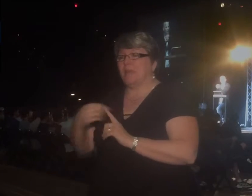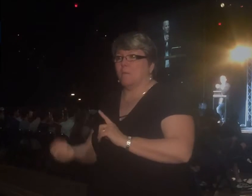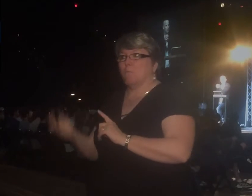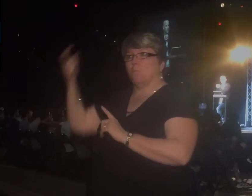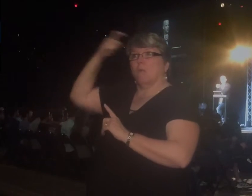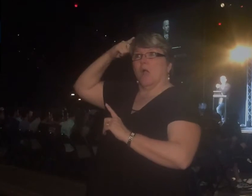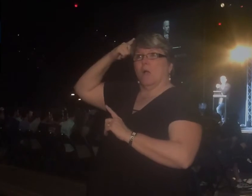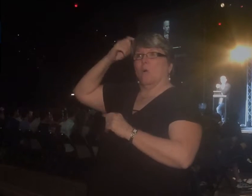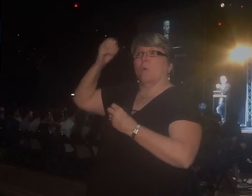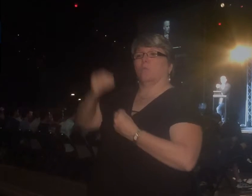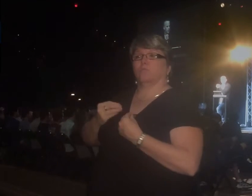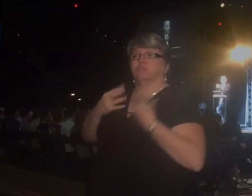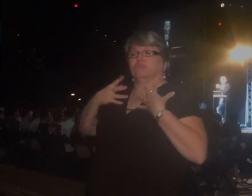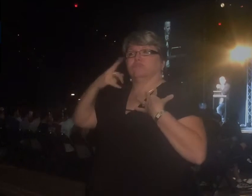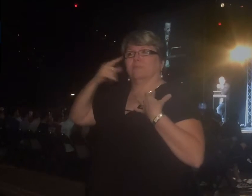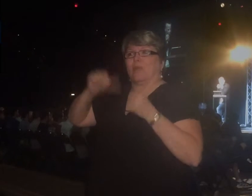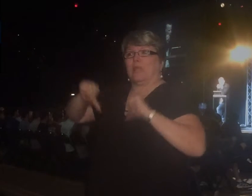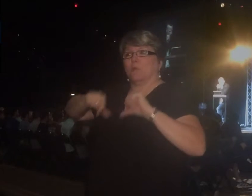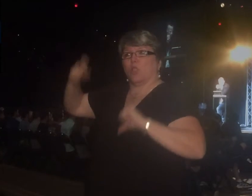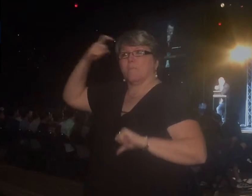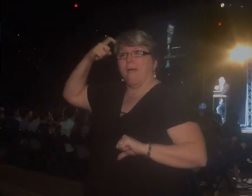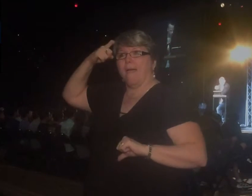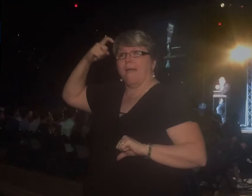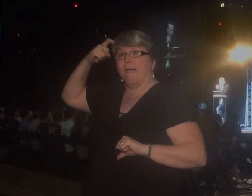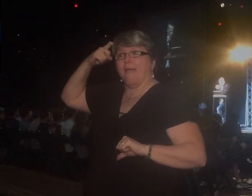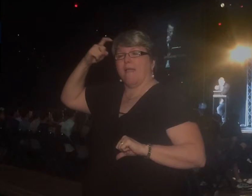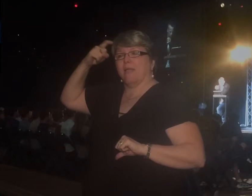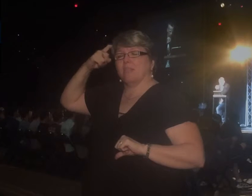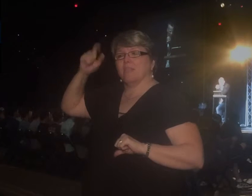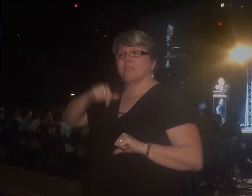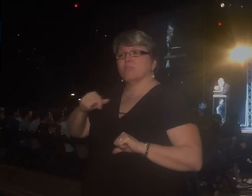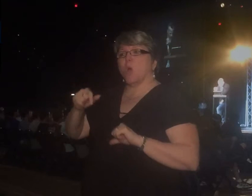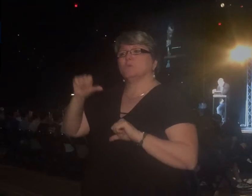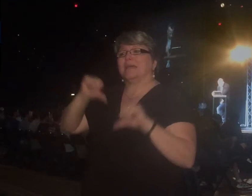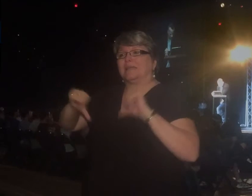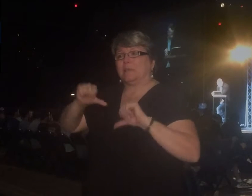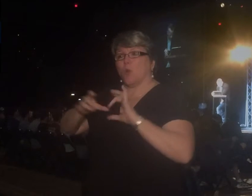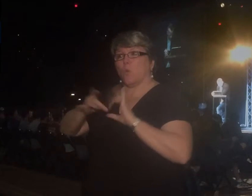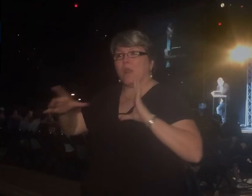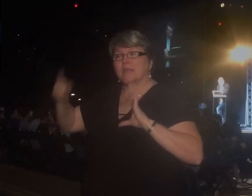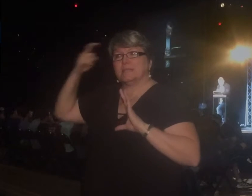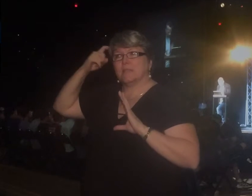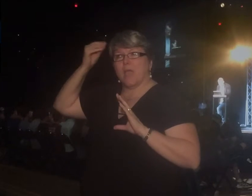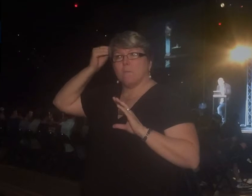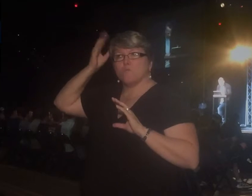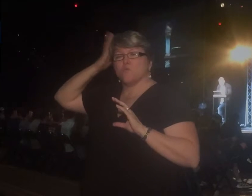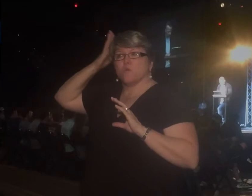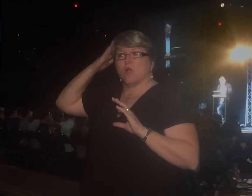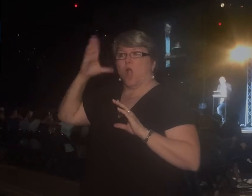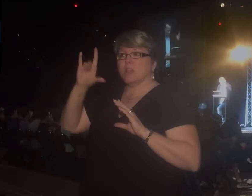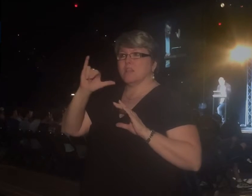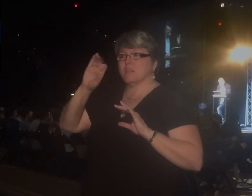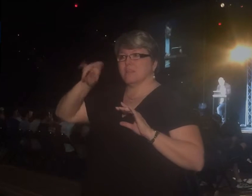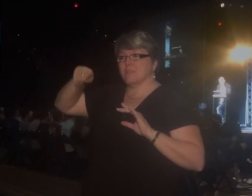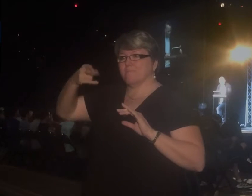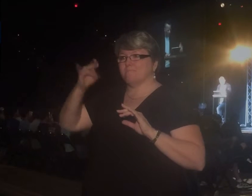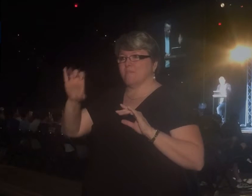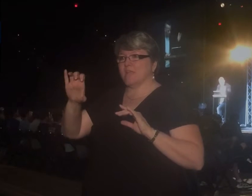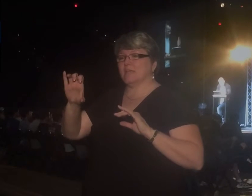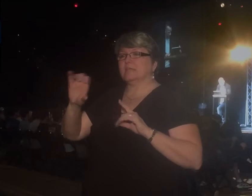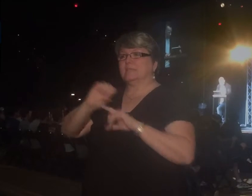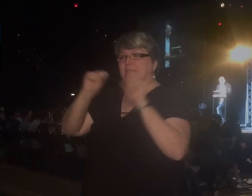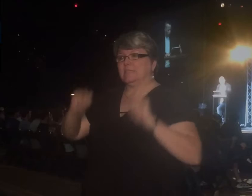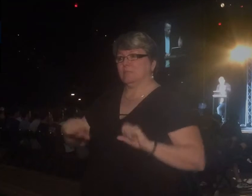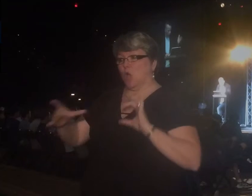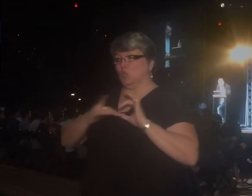Your mind takes a dopamine bath. And they say with the release of that dopamine, a simple region of the brain called the